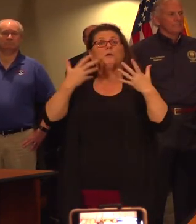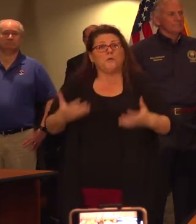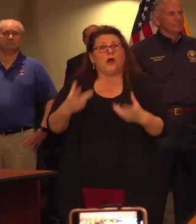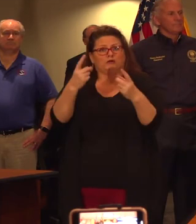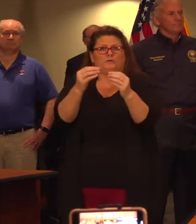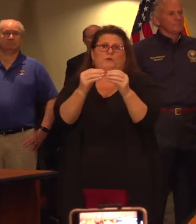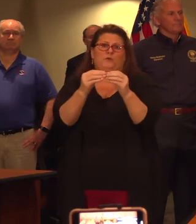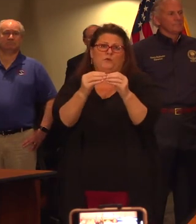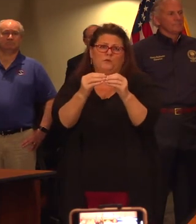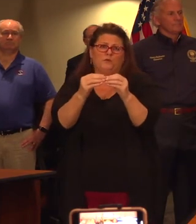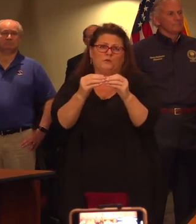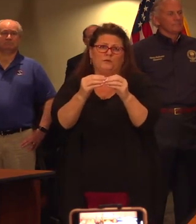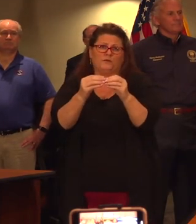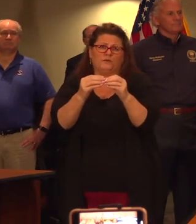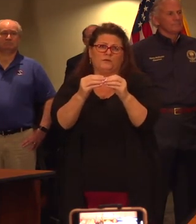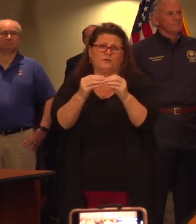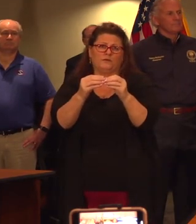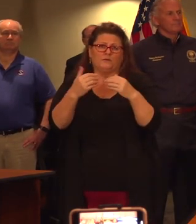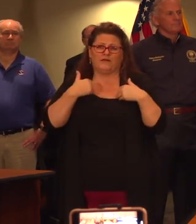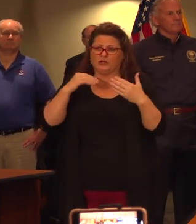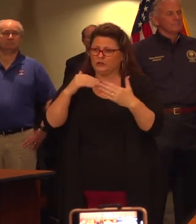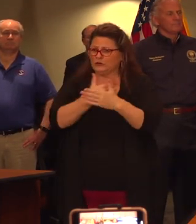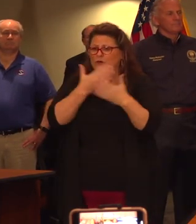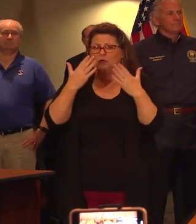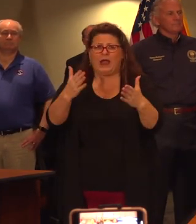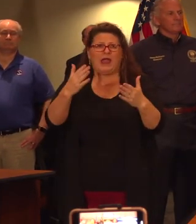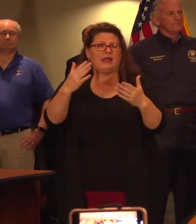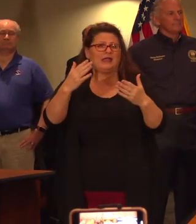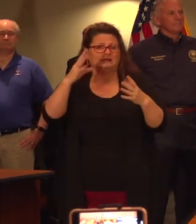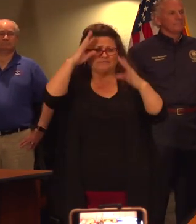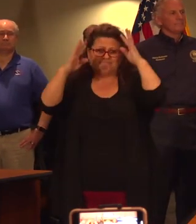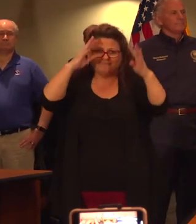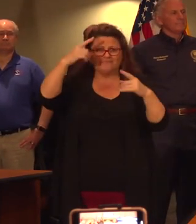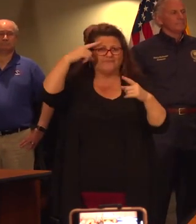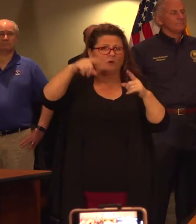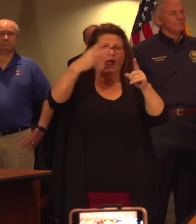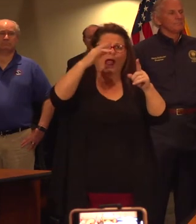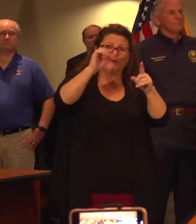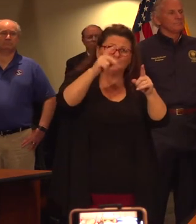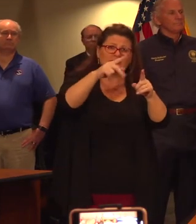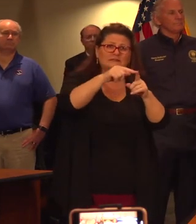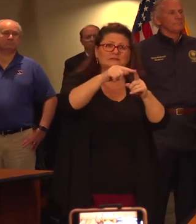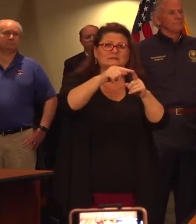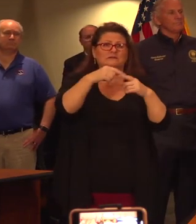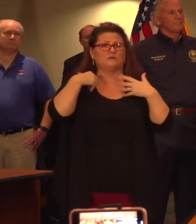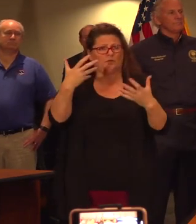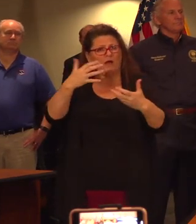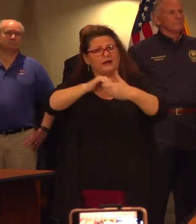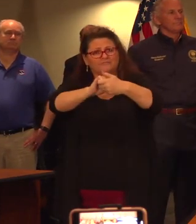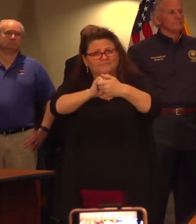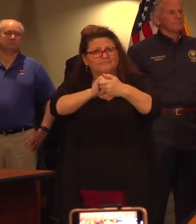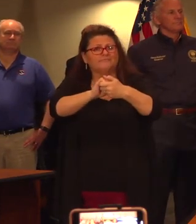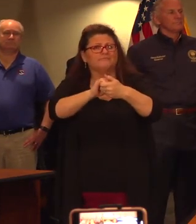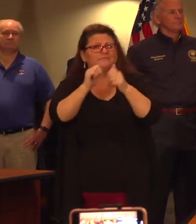more. We are exploring new ways to reach high-risk groups, including working to form partnerships to help